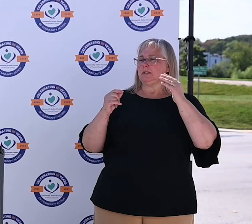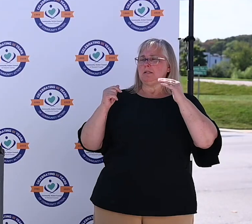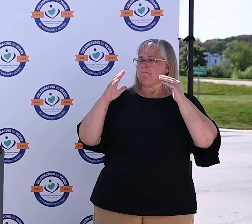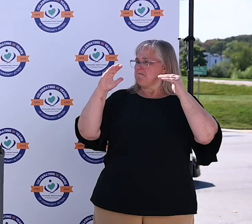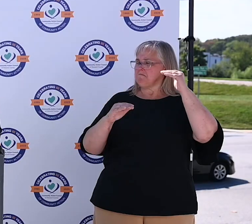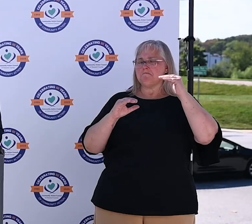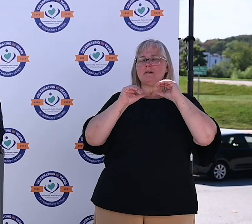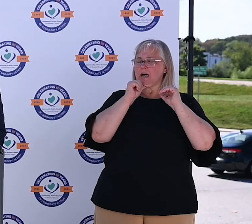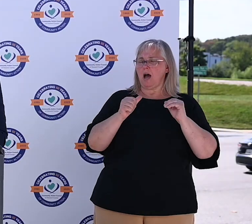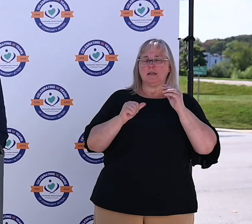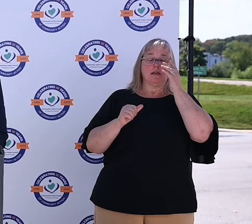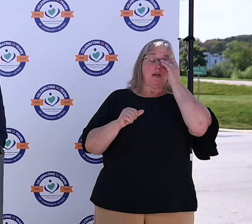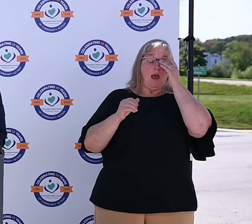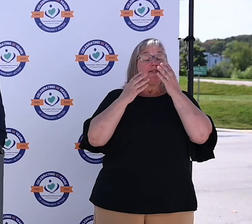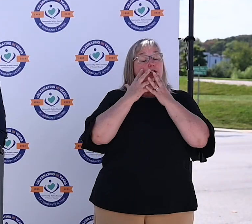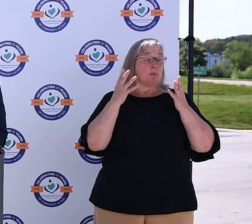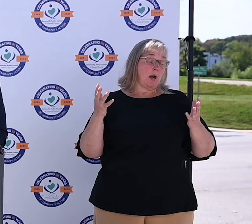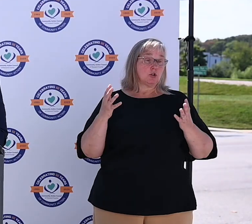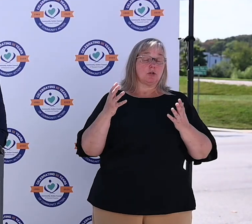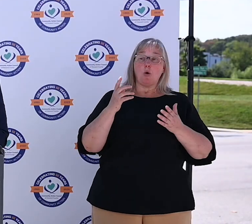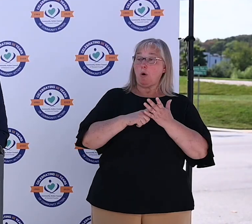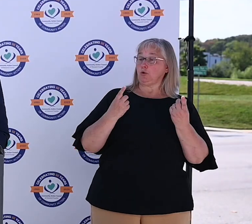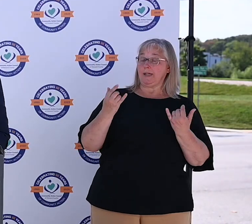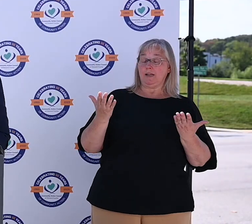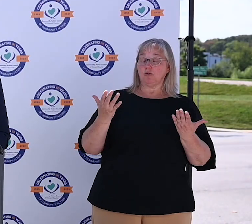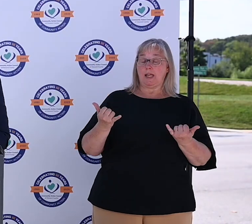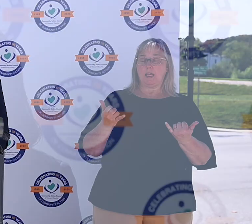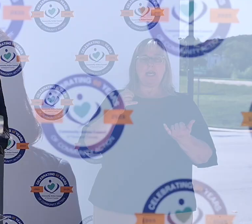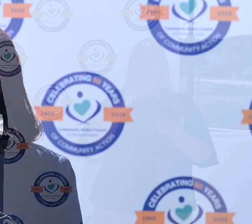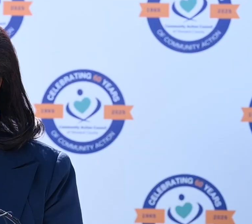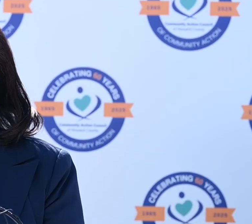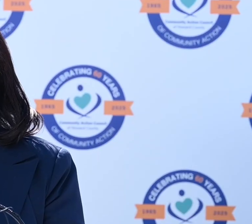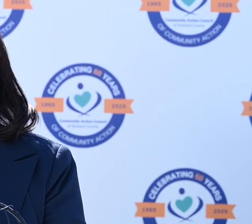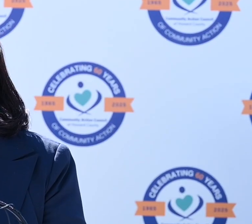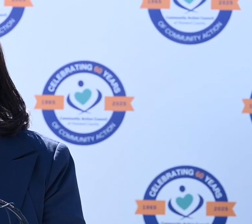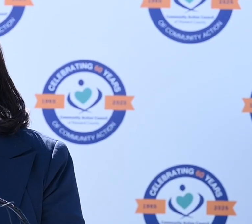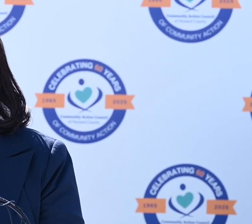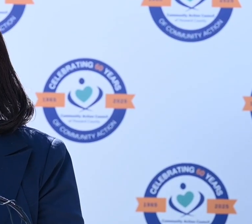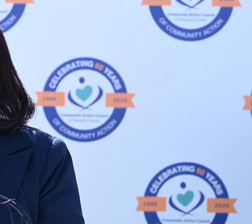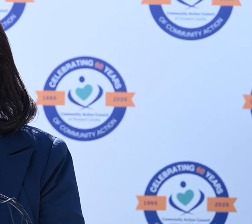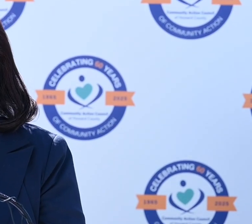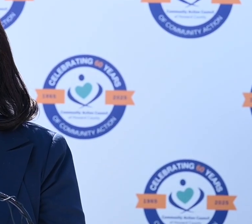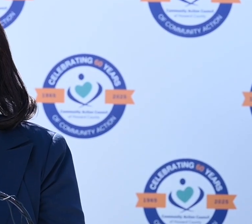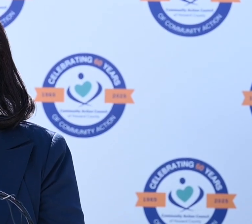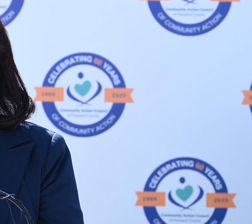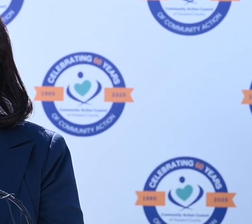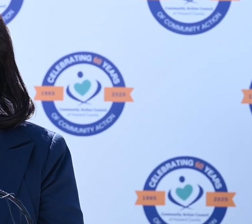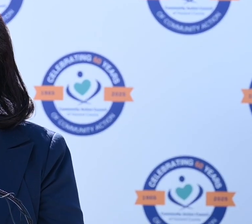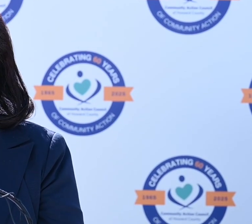we're doing here today is not just about constructing a building. It's about compassion.